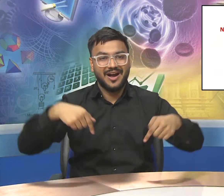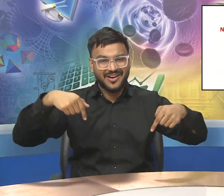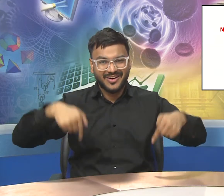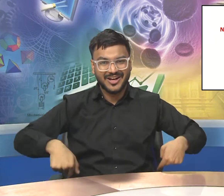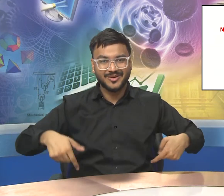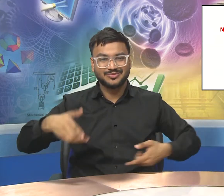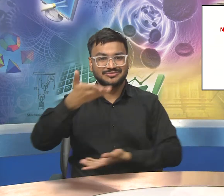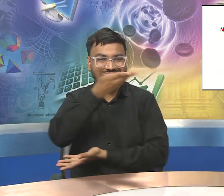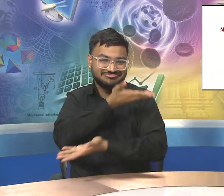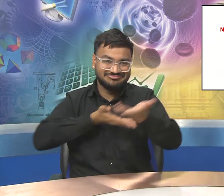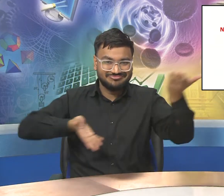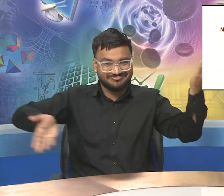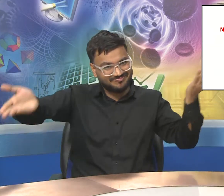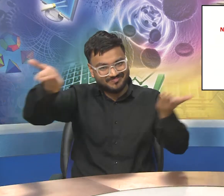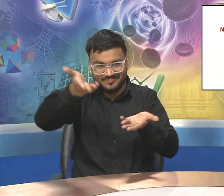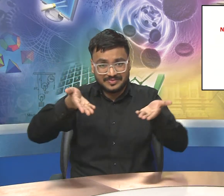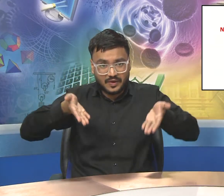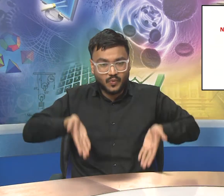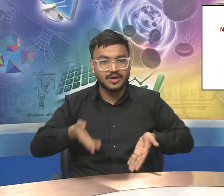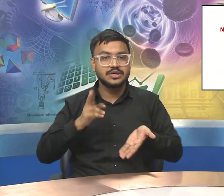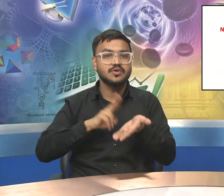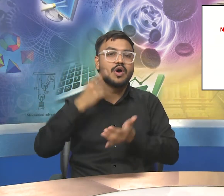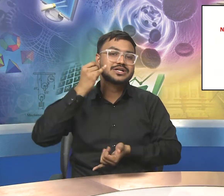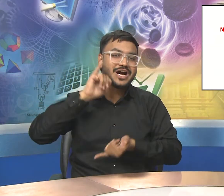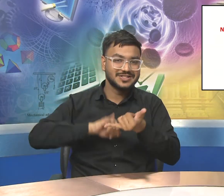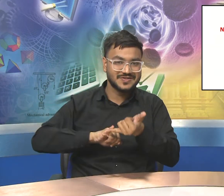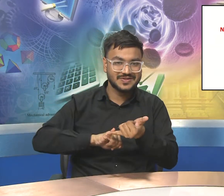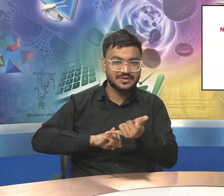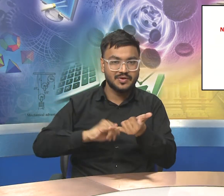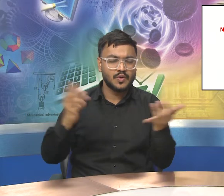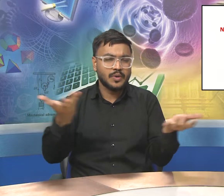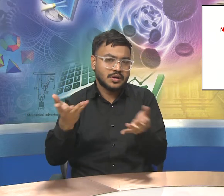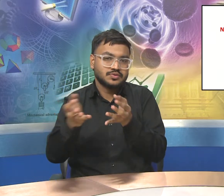Next is National Institute of Open Schooling.